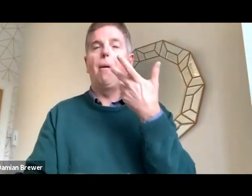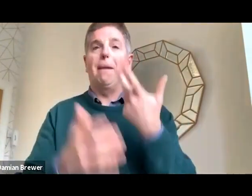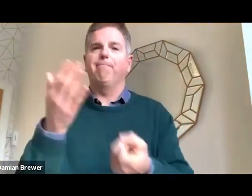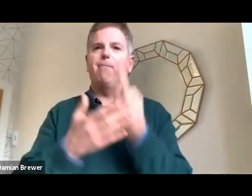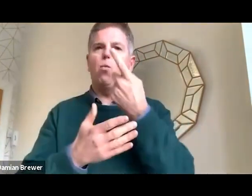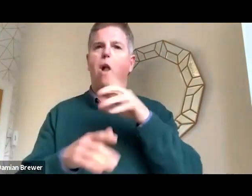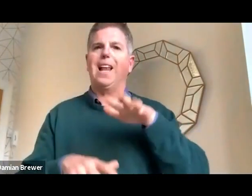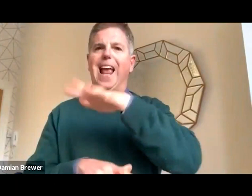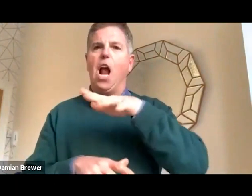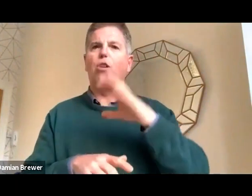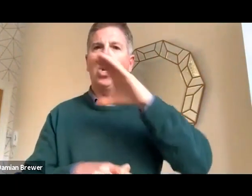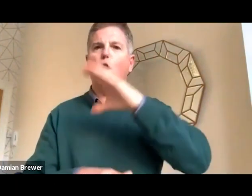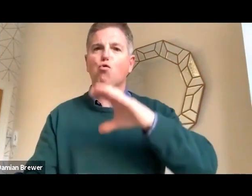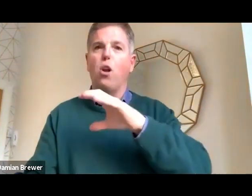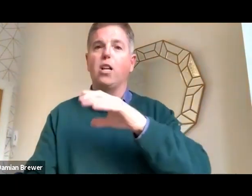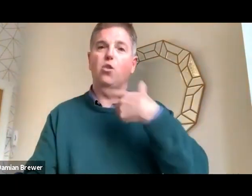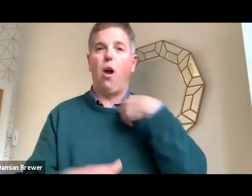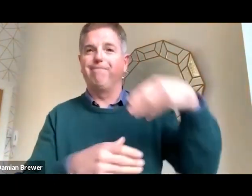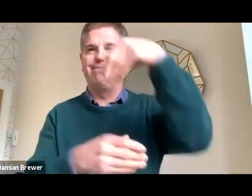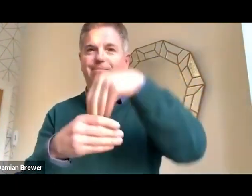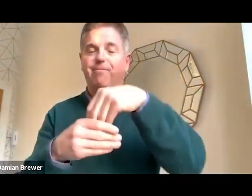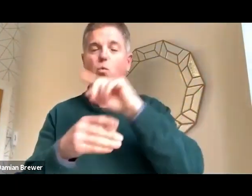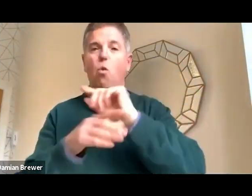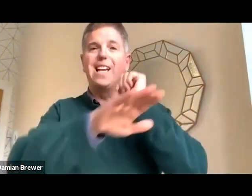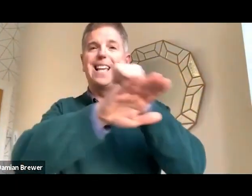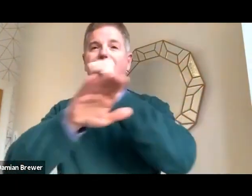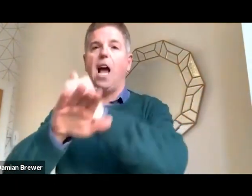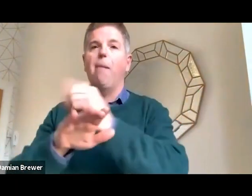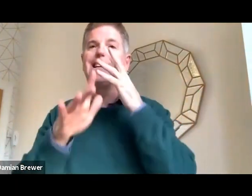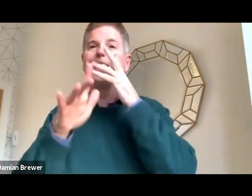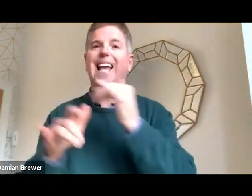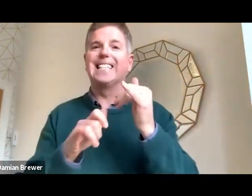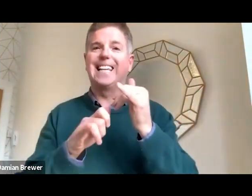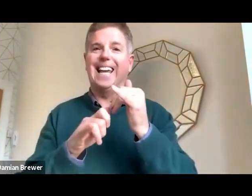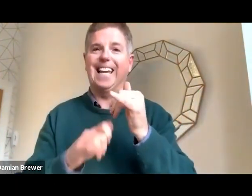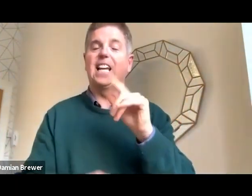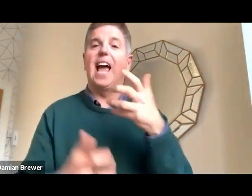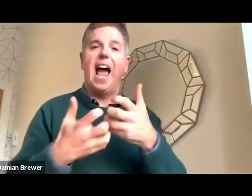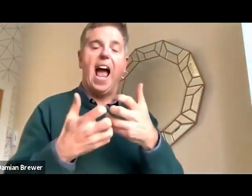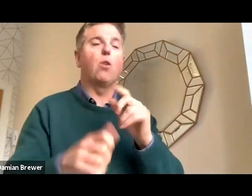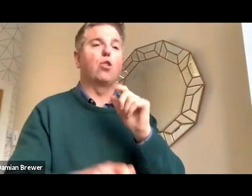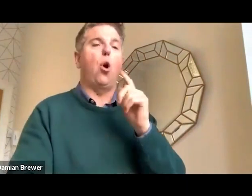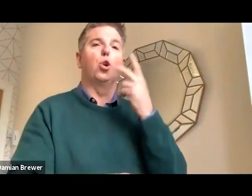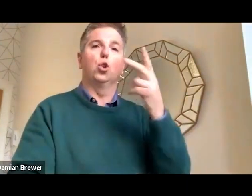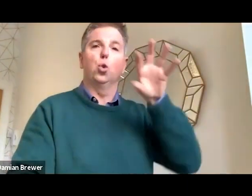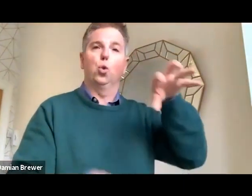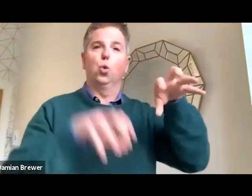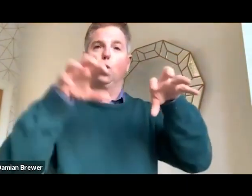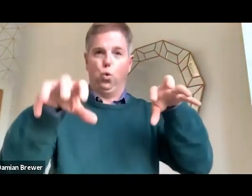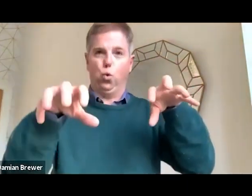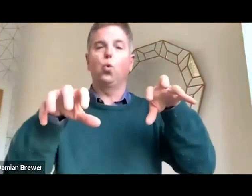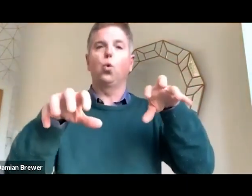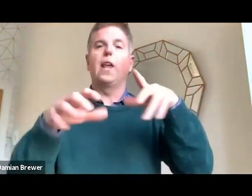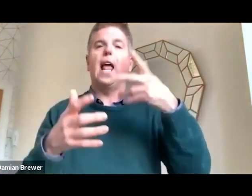of the coronavirus. I've been quite heavily involved in that area of public health. They've needed a bit of help setting up some testing